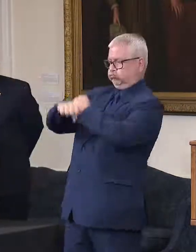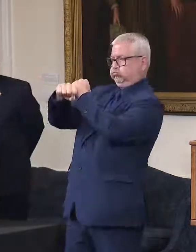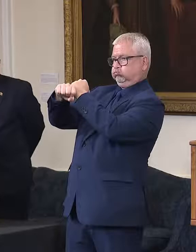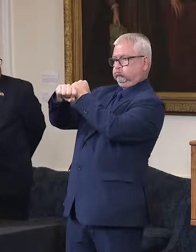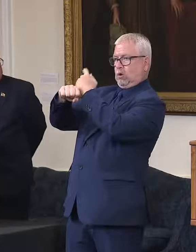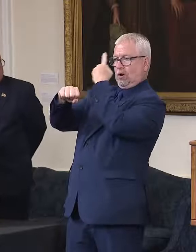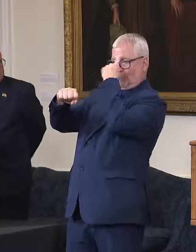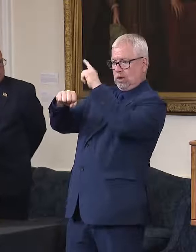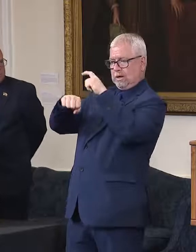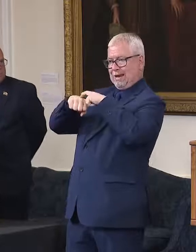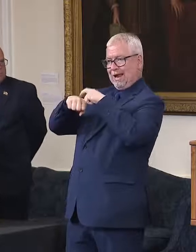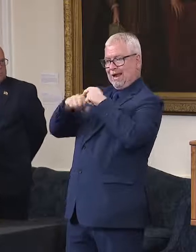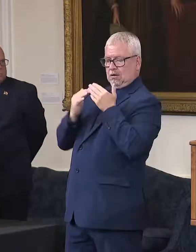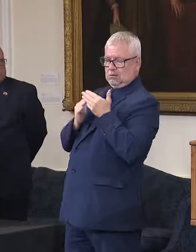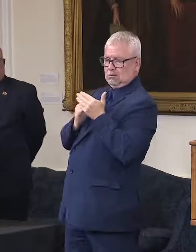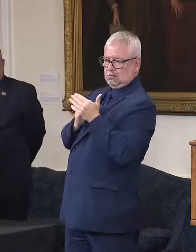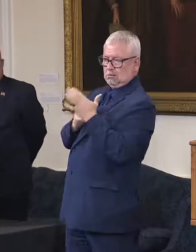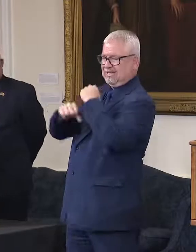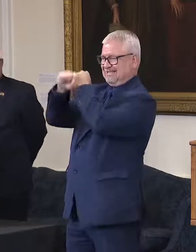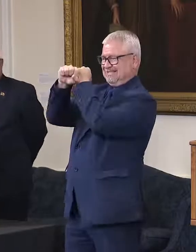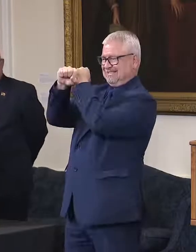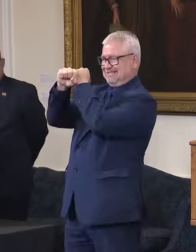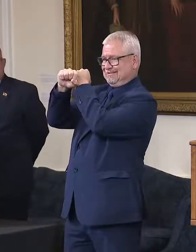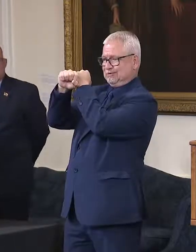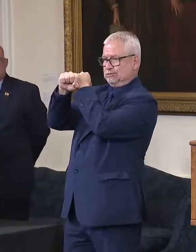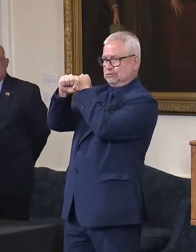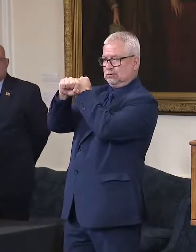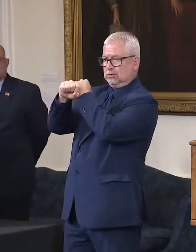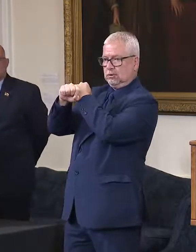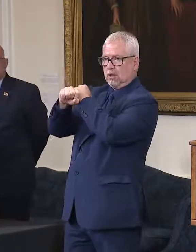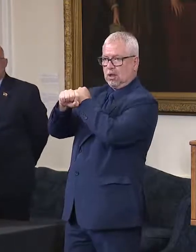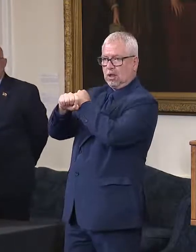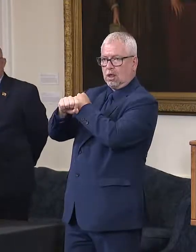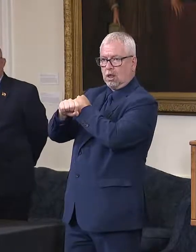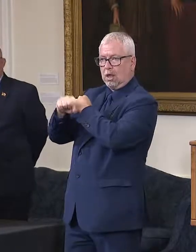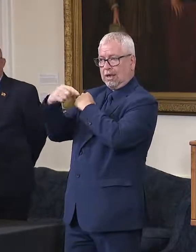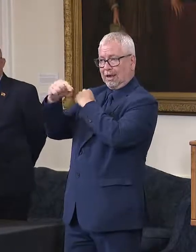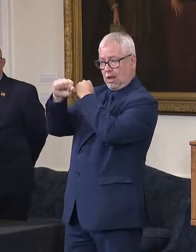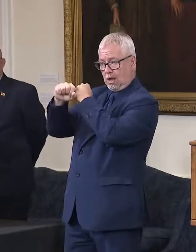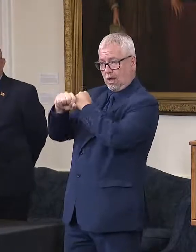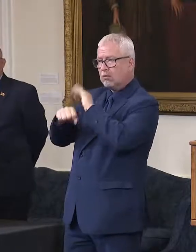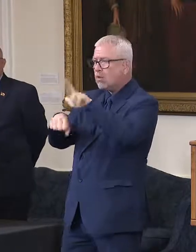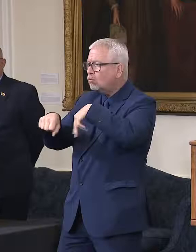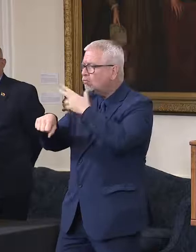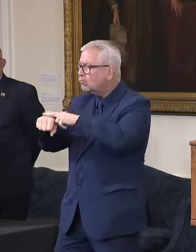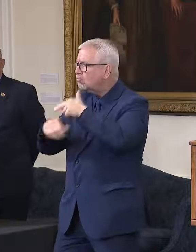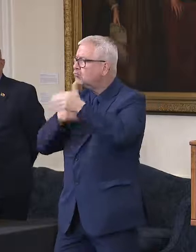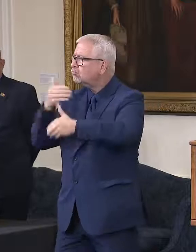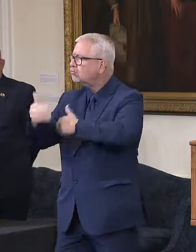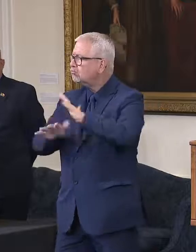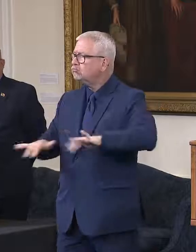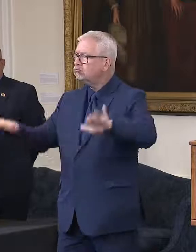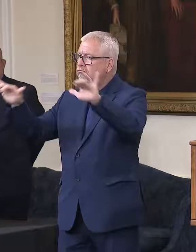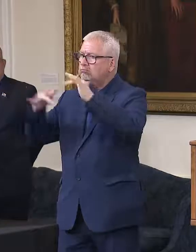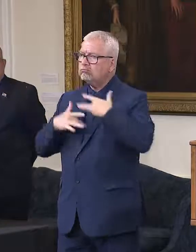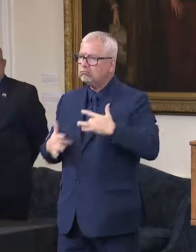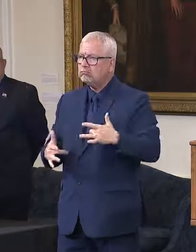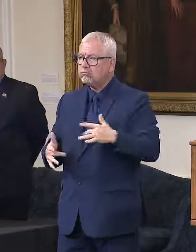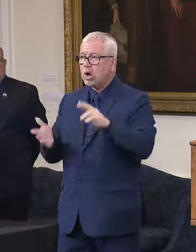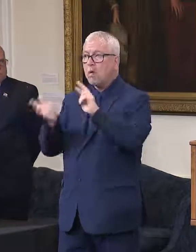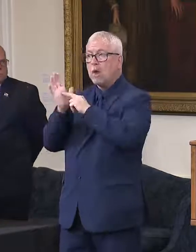us, including against the Delta and other variants, will naturally wane. This in no way means you